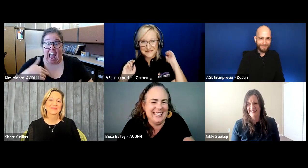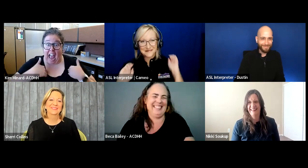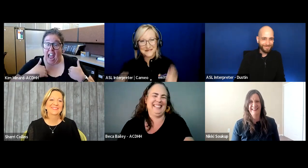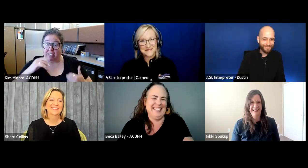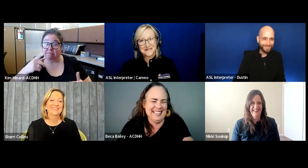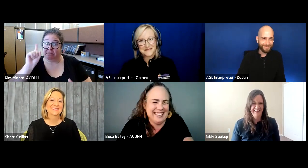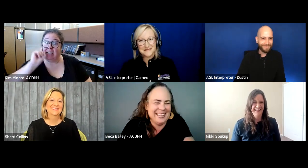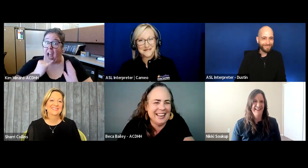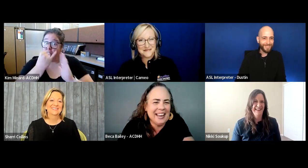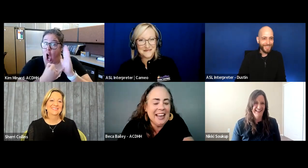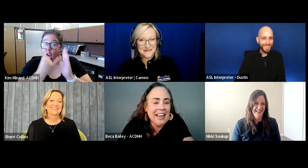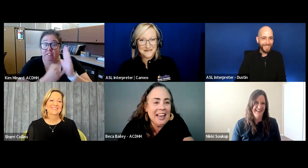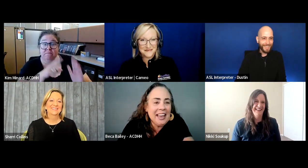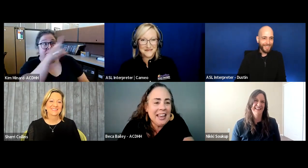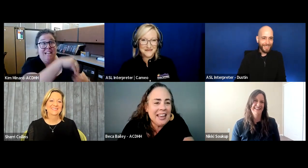deaf circle.